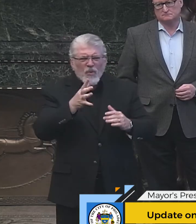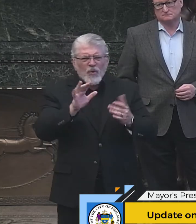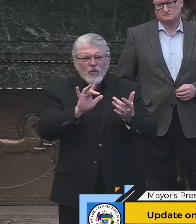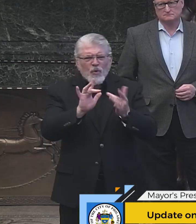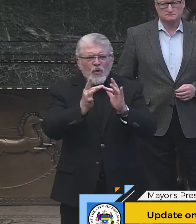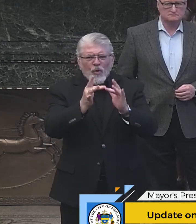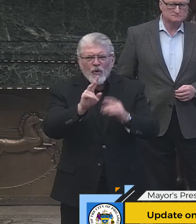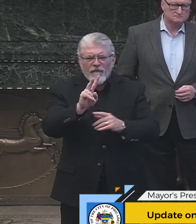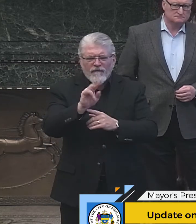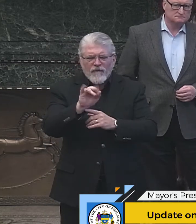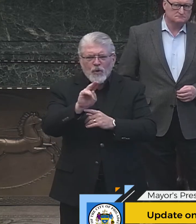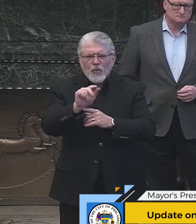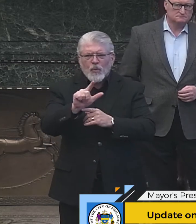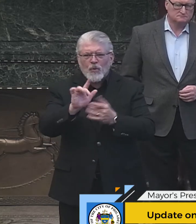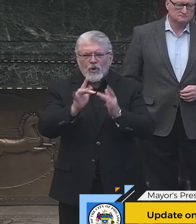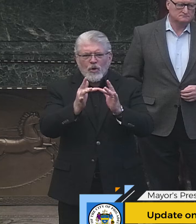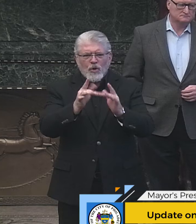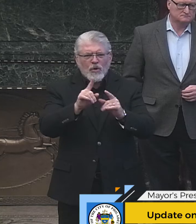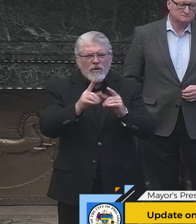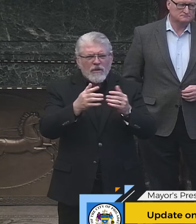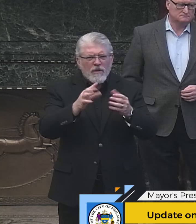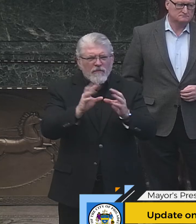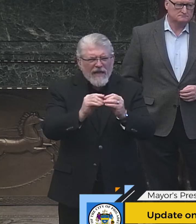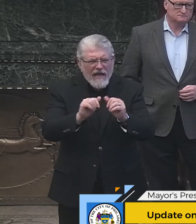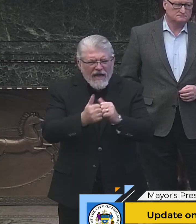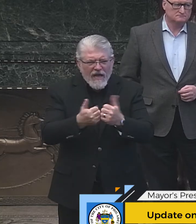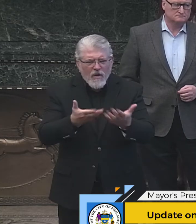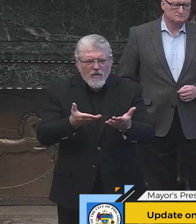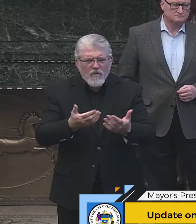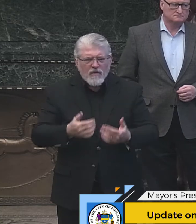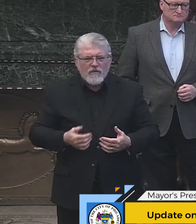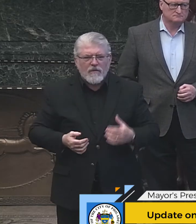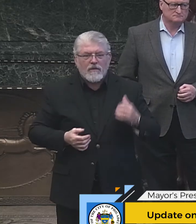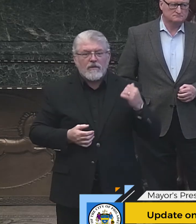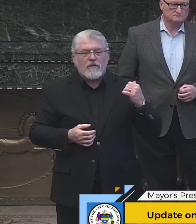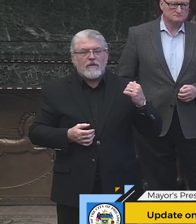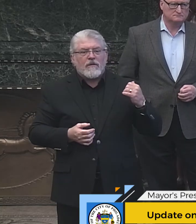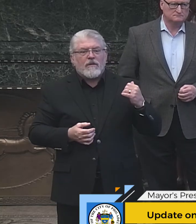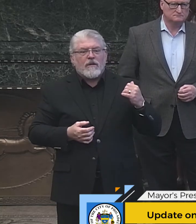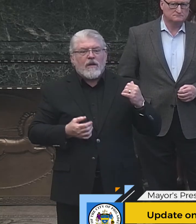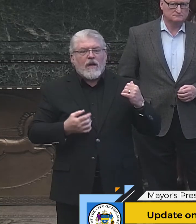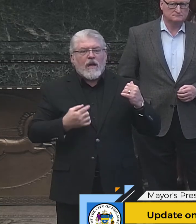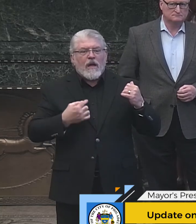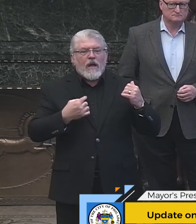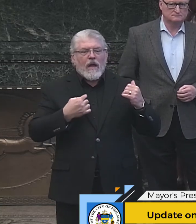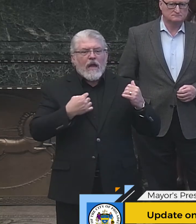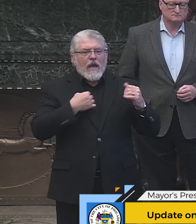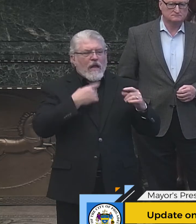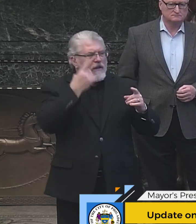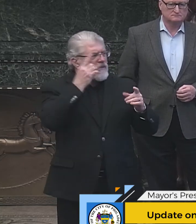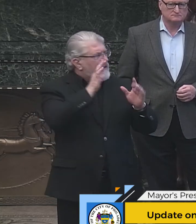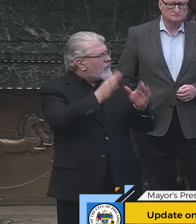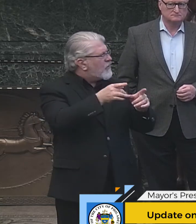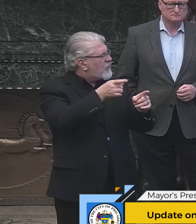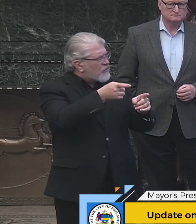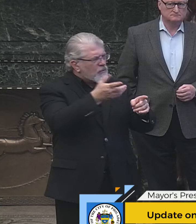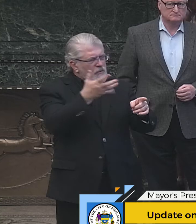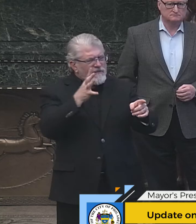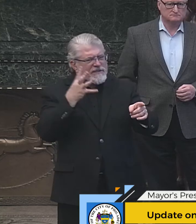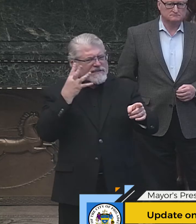when they're not allowed to come in? Exactly. I think, Denise, you are experiencing that as we